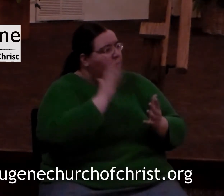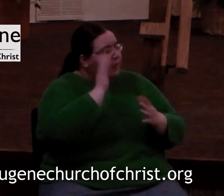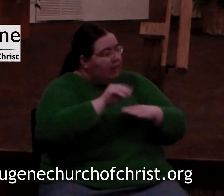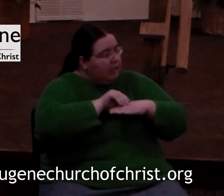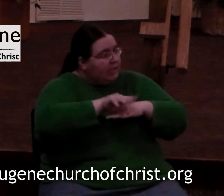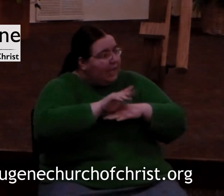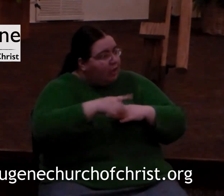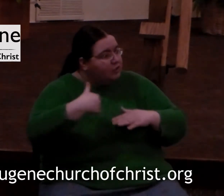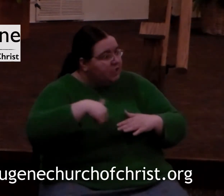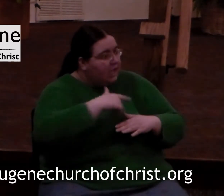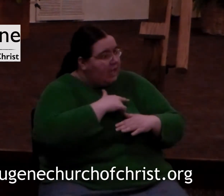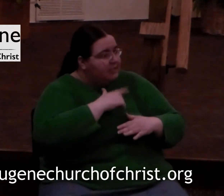all stay exactly the same.